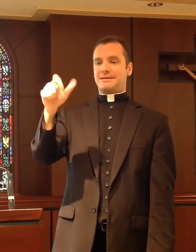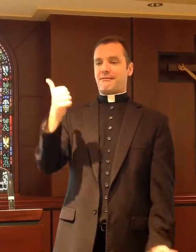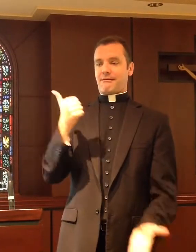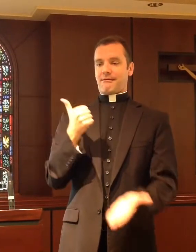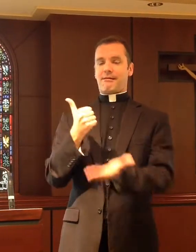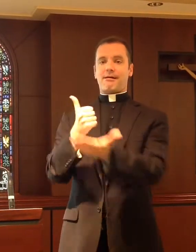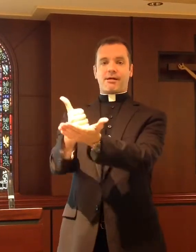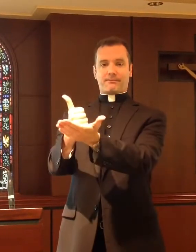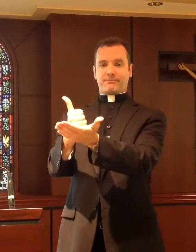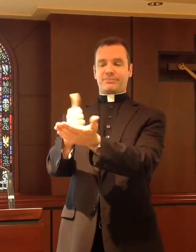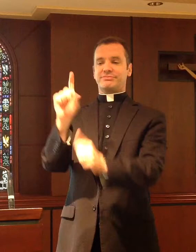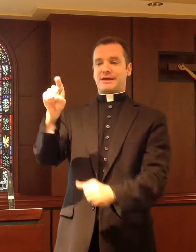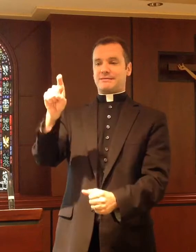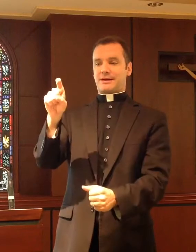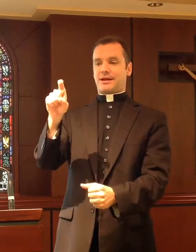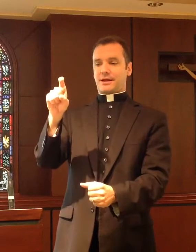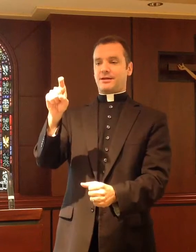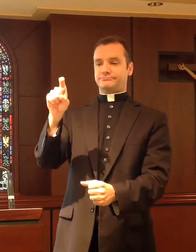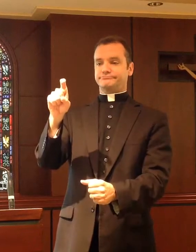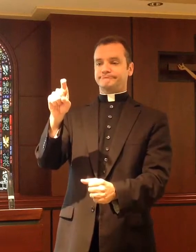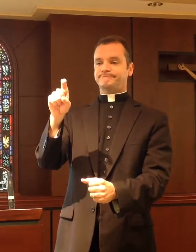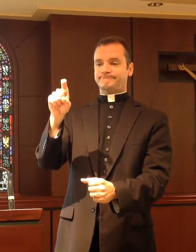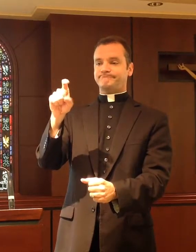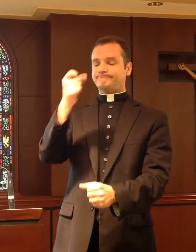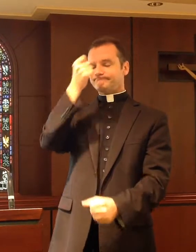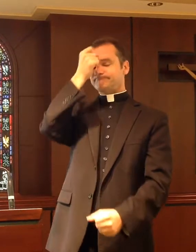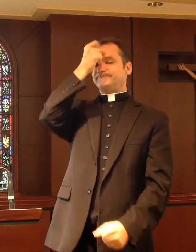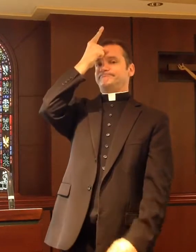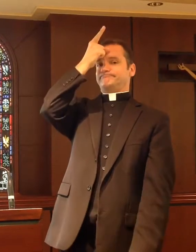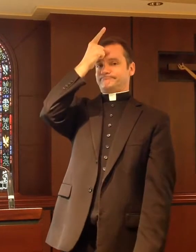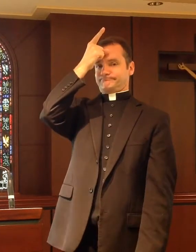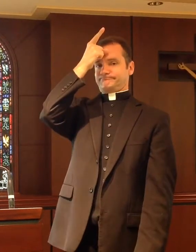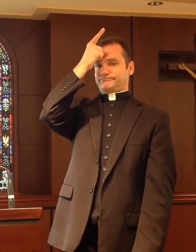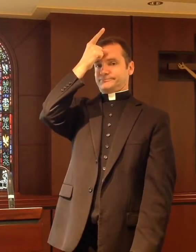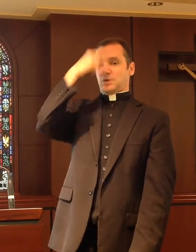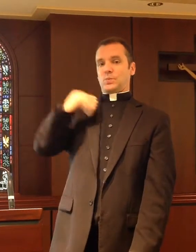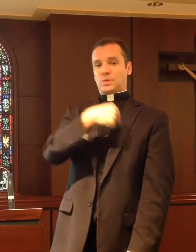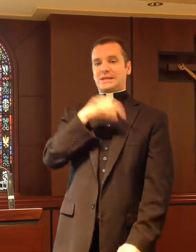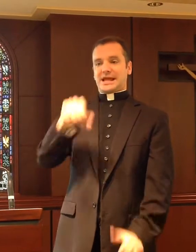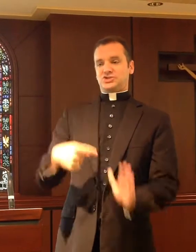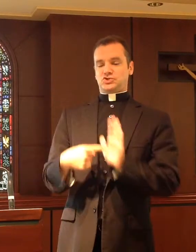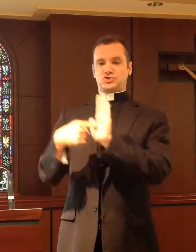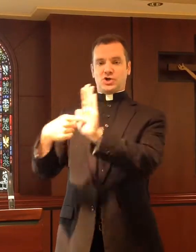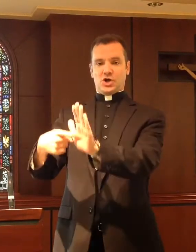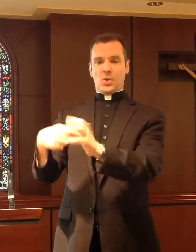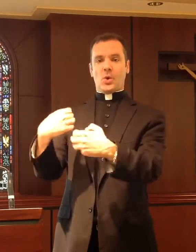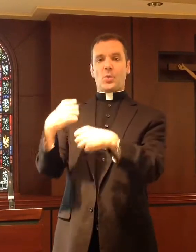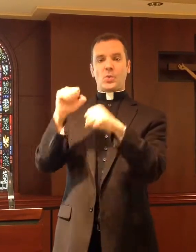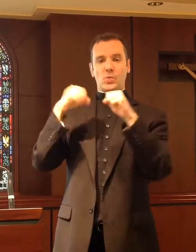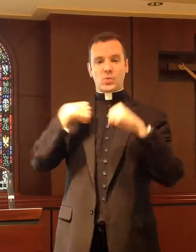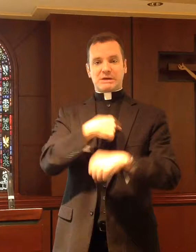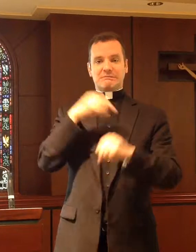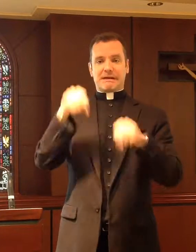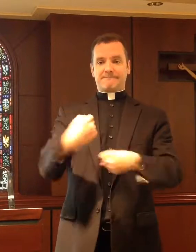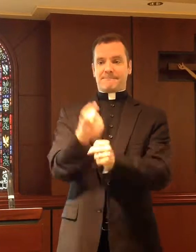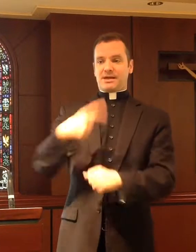But Jesus knew that they needed help, that they needed to fully understand.